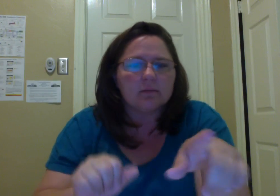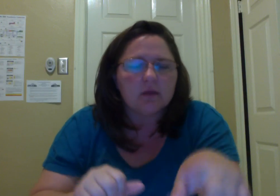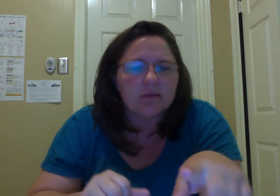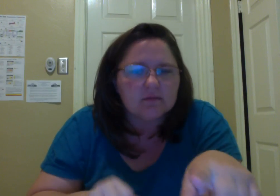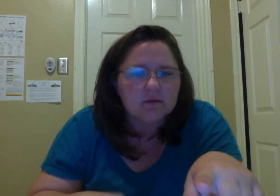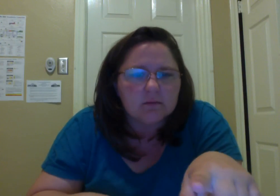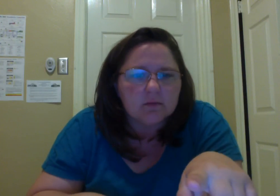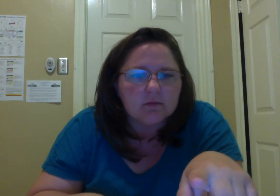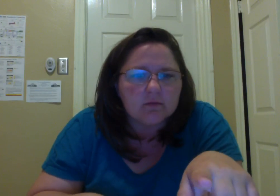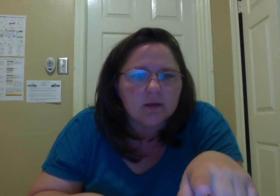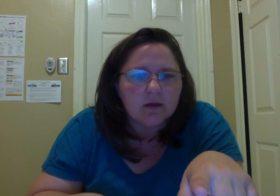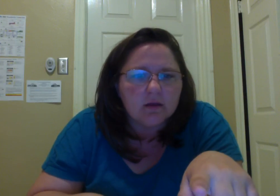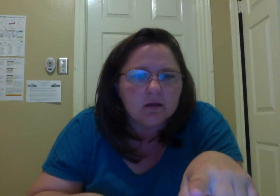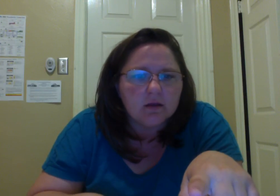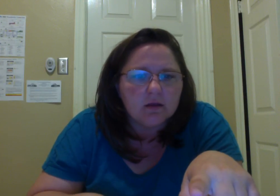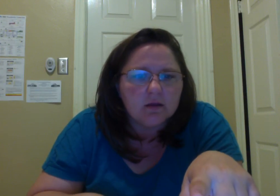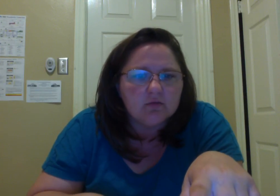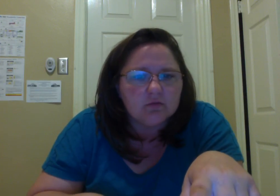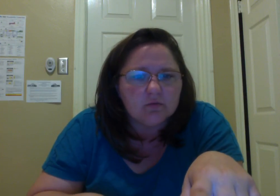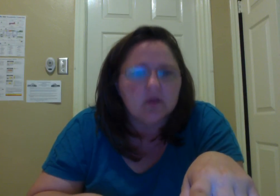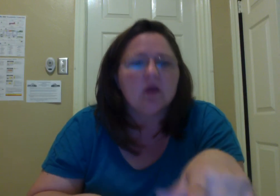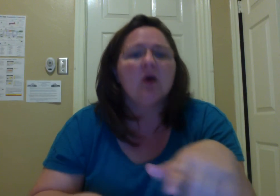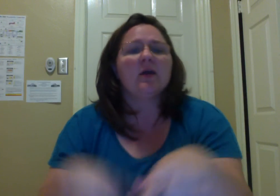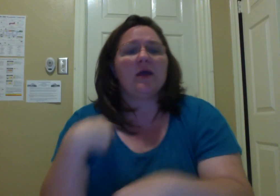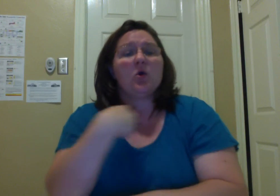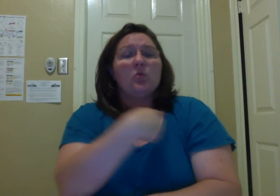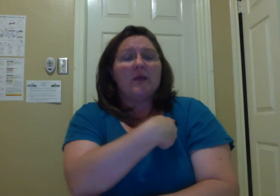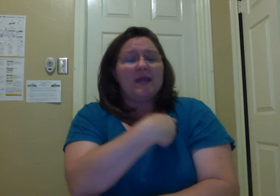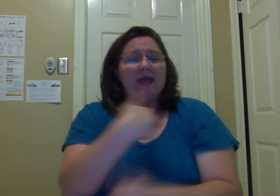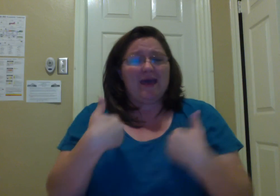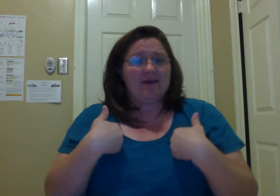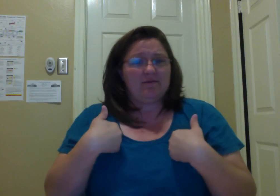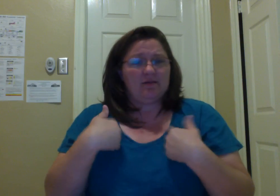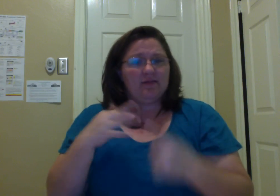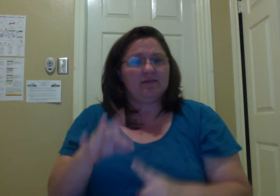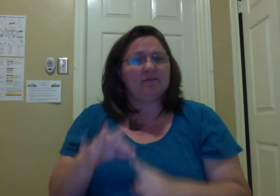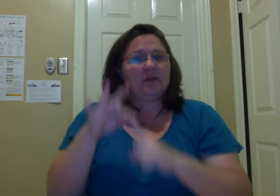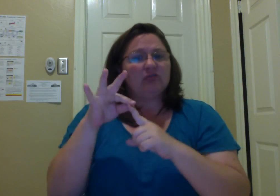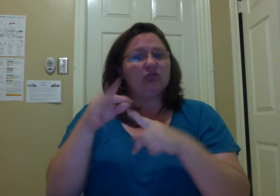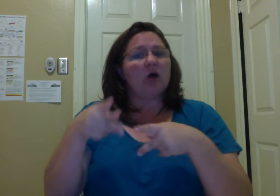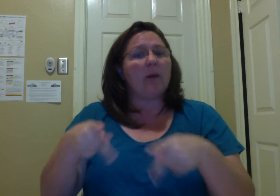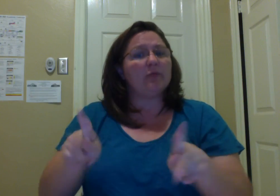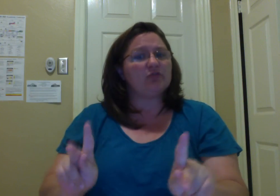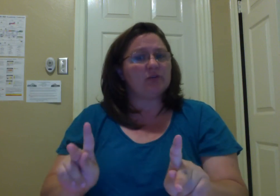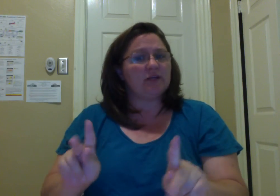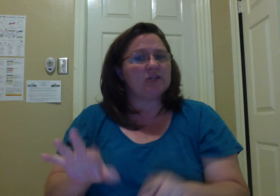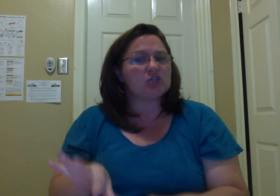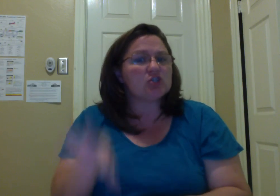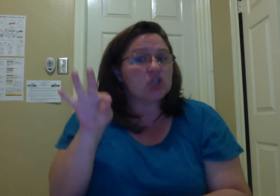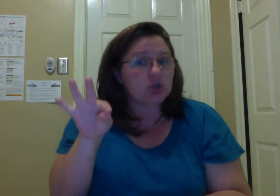I'm in the wrong spot. Choose what? Okay, we have the special opportunity to